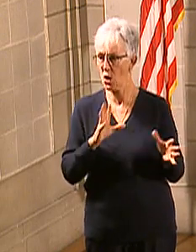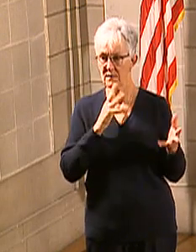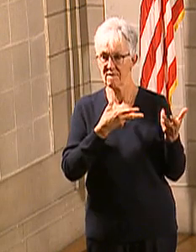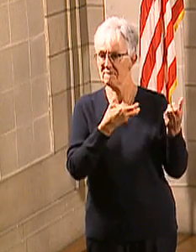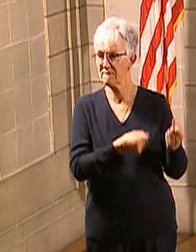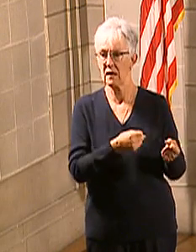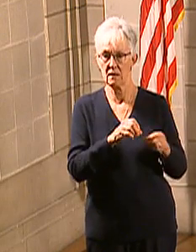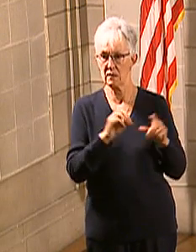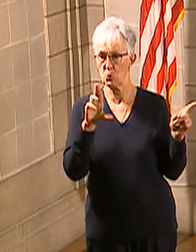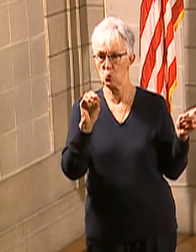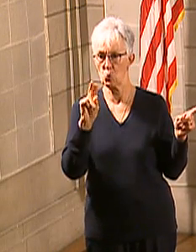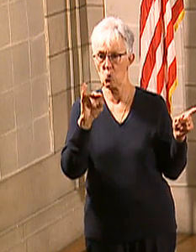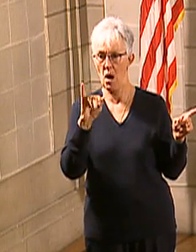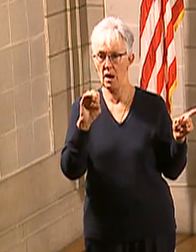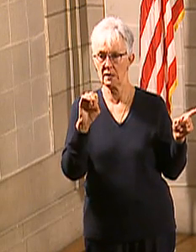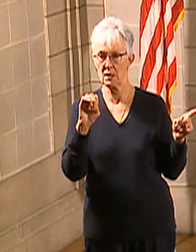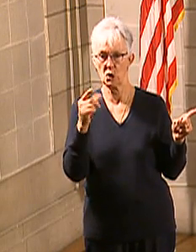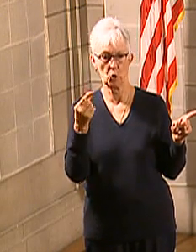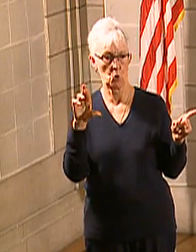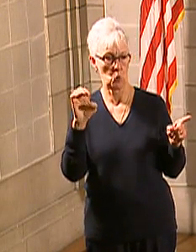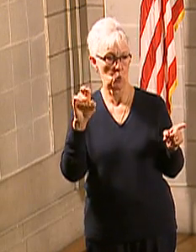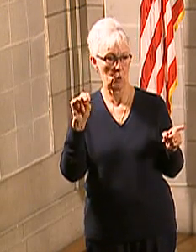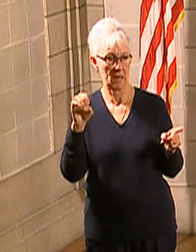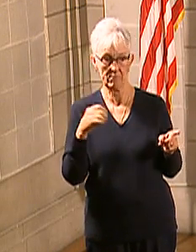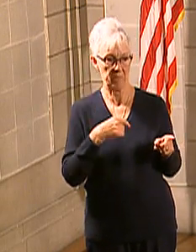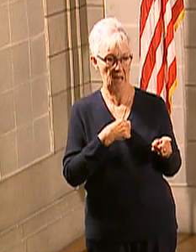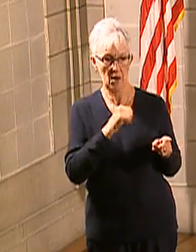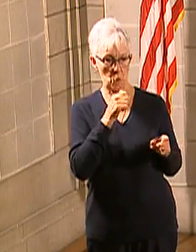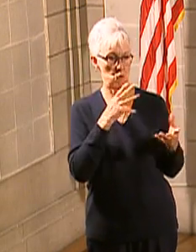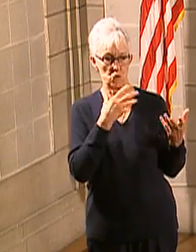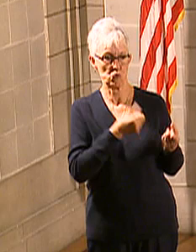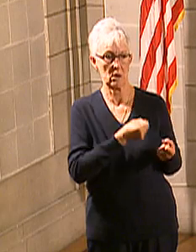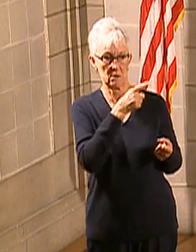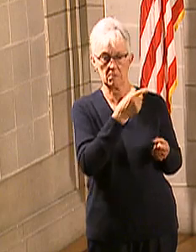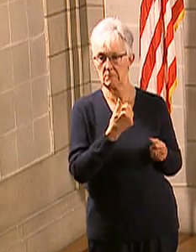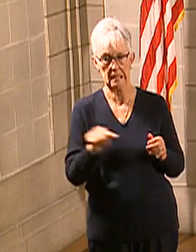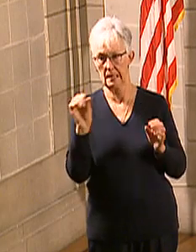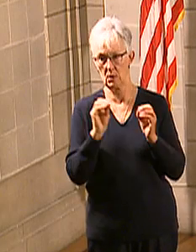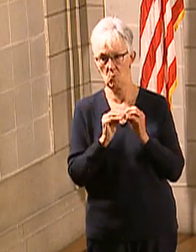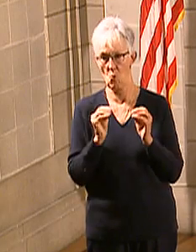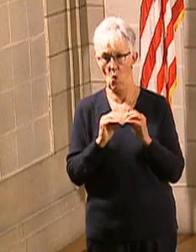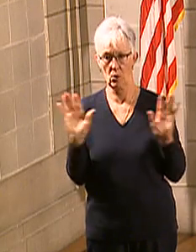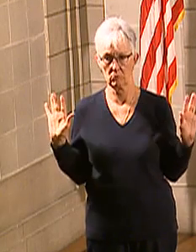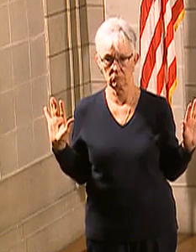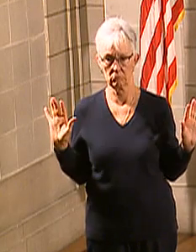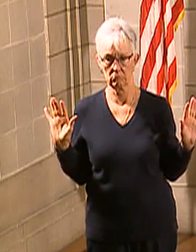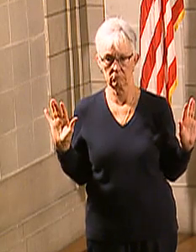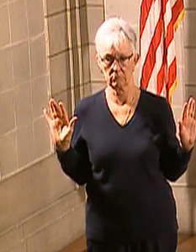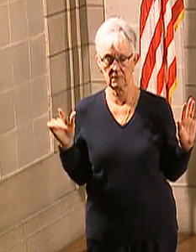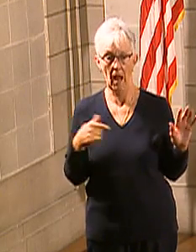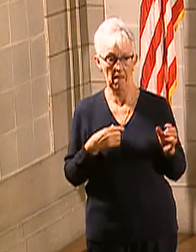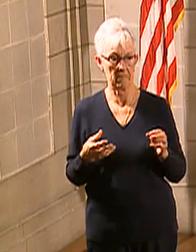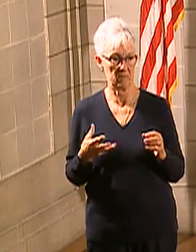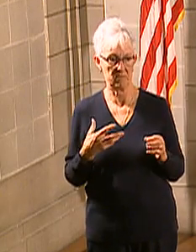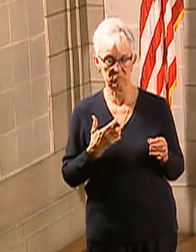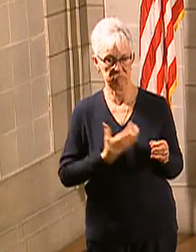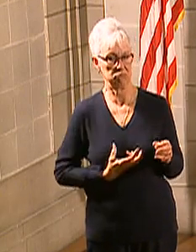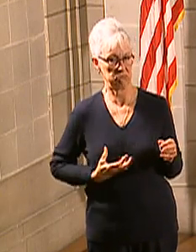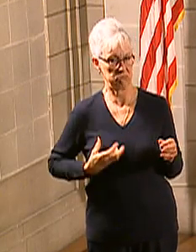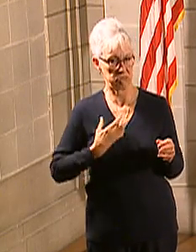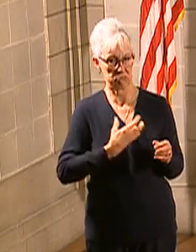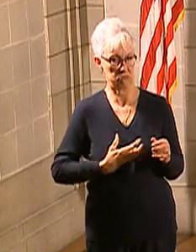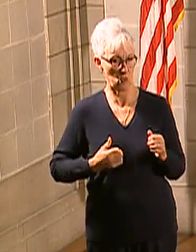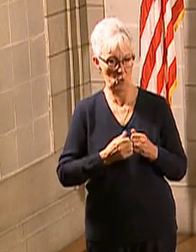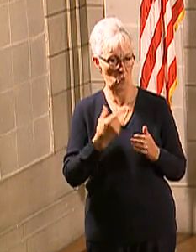anything he says anymore. And I don't know how you get that back. So I could not be more disgusted with what just